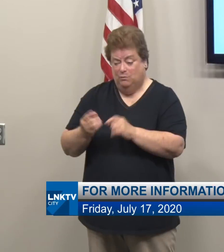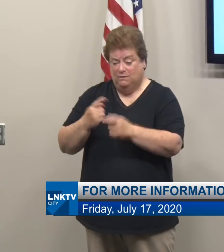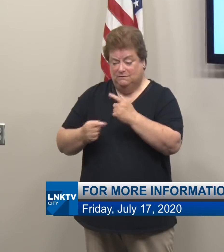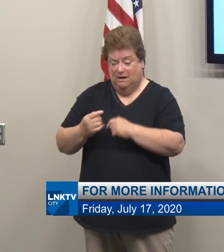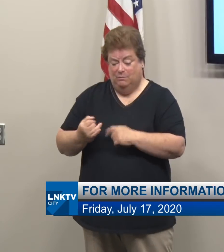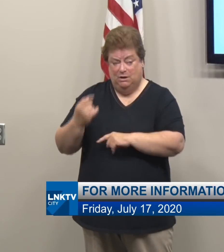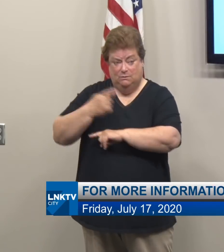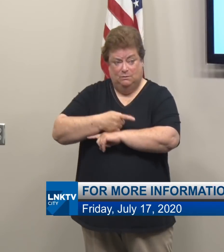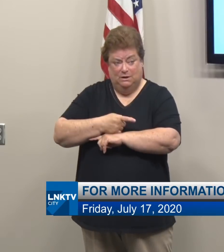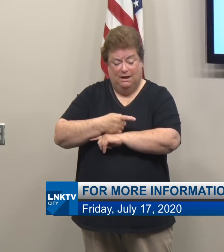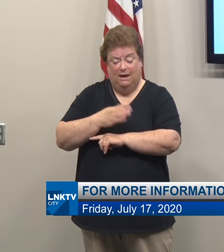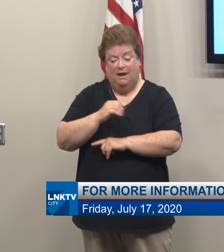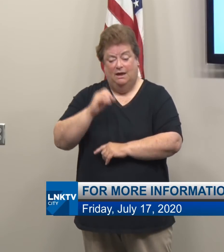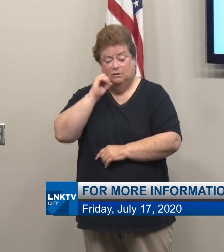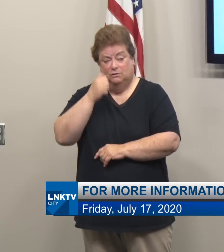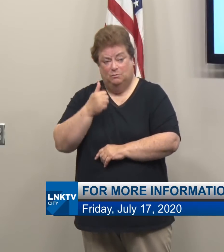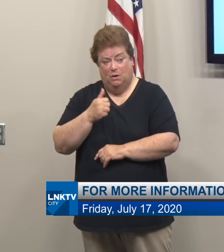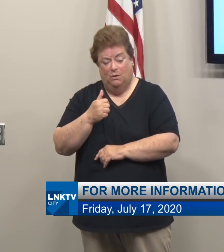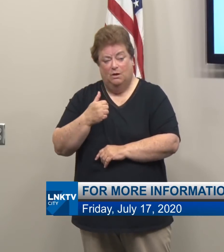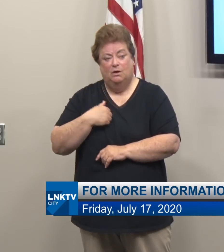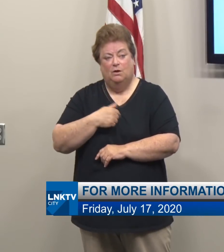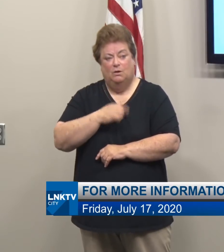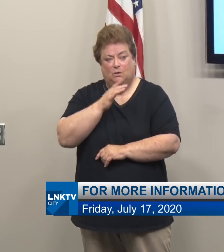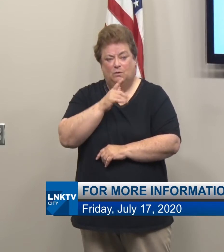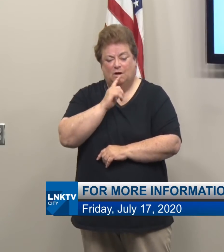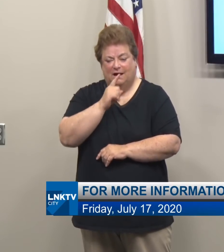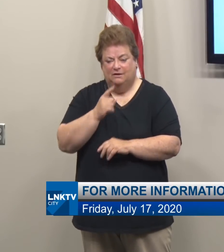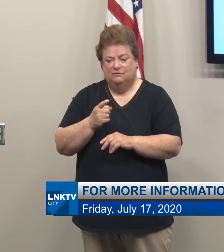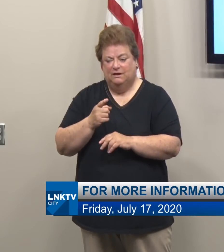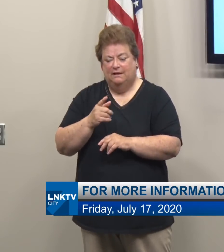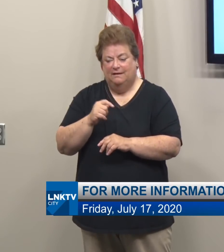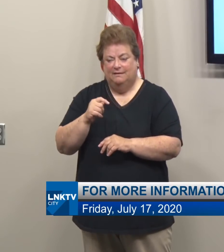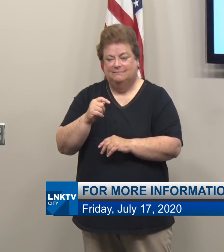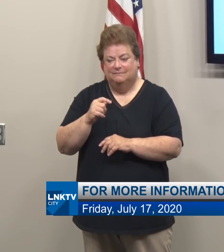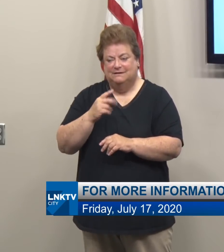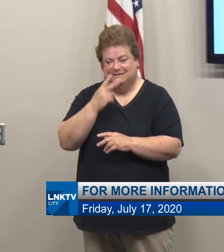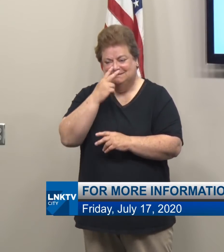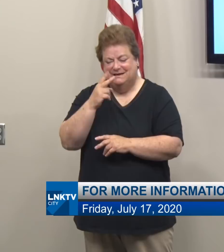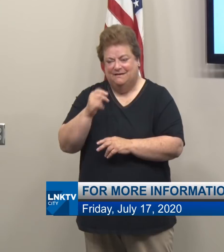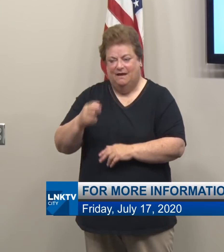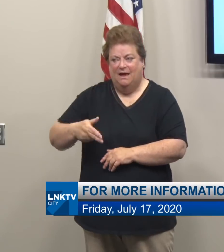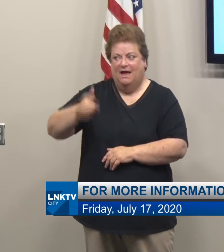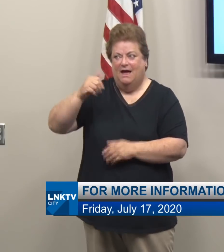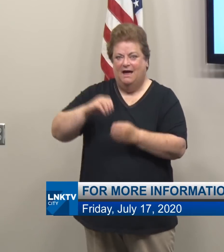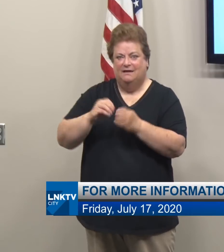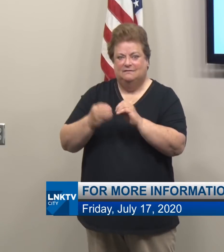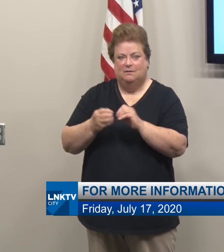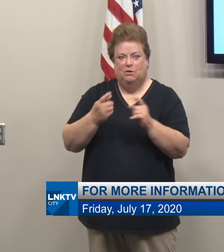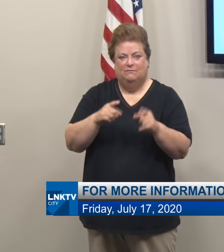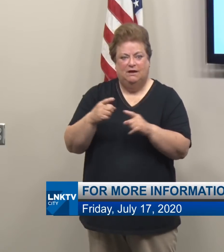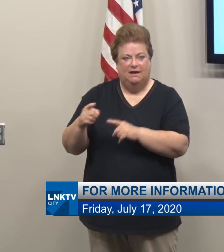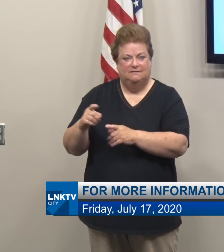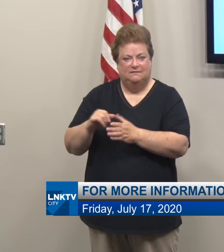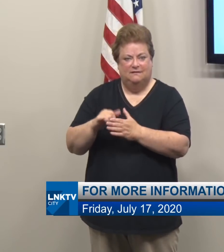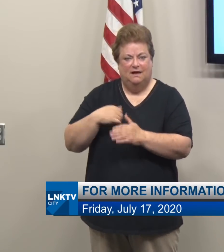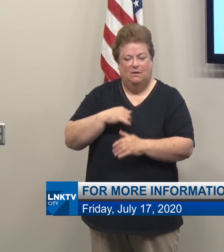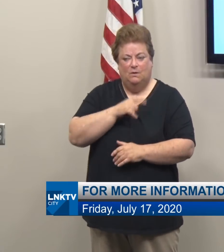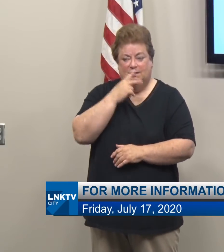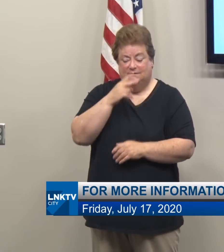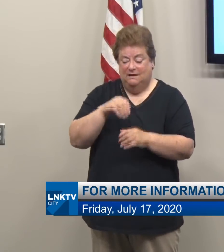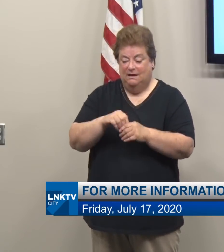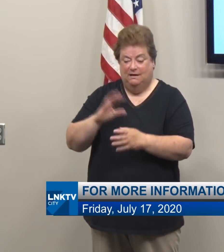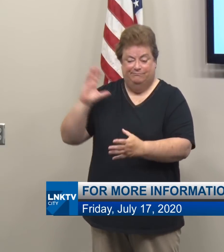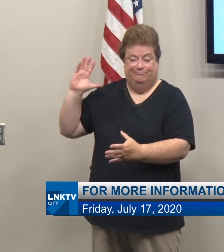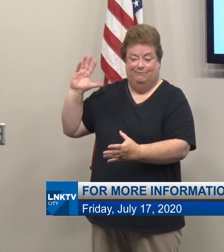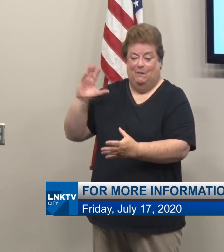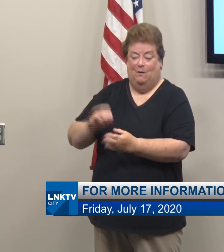and then tomorrow, that we will actually exceed the highest number of cases in a week that we have had the entire time we've had COVID